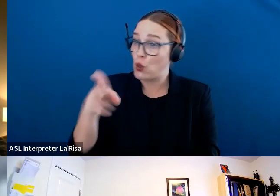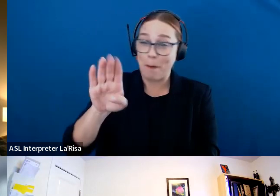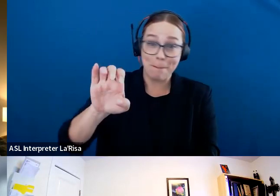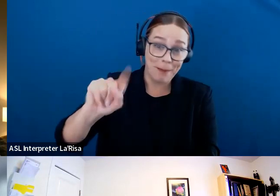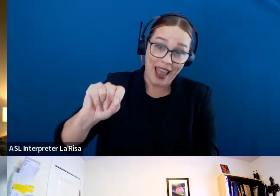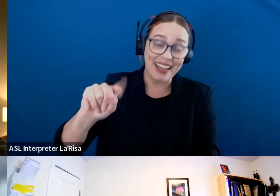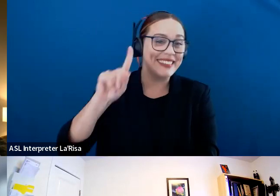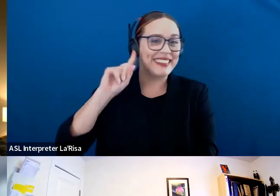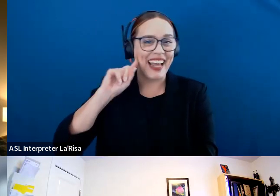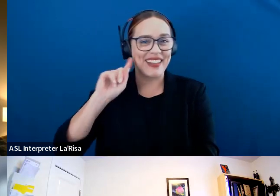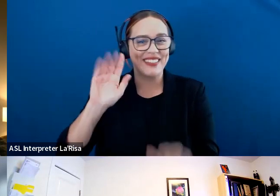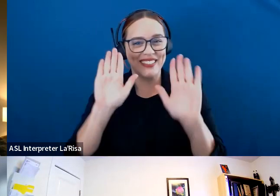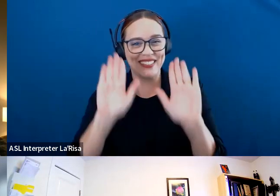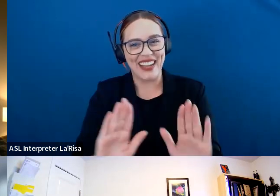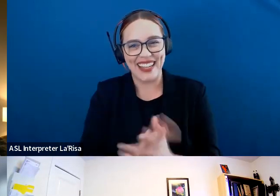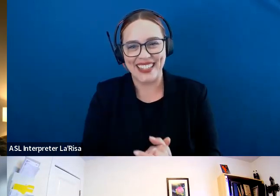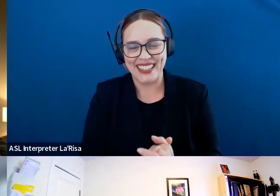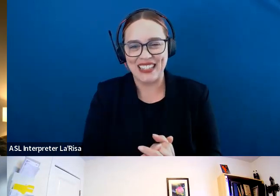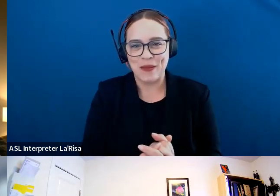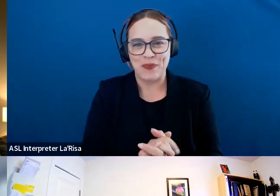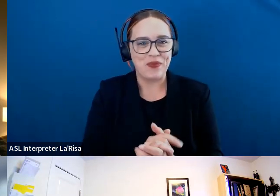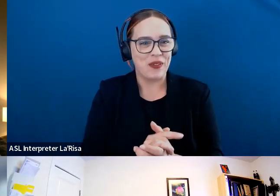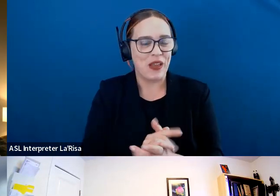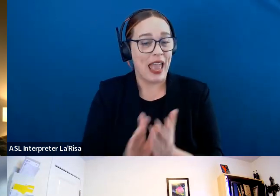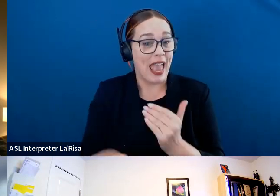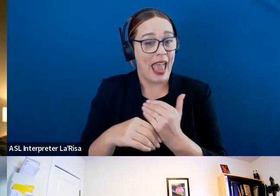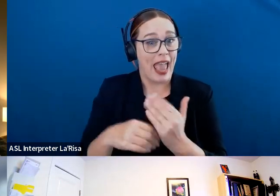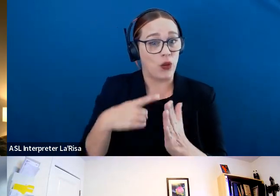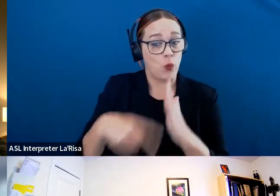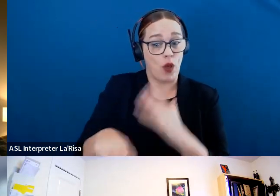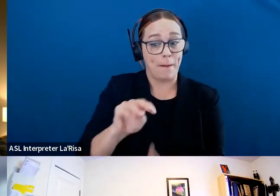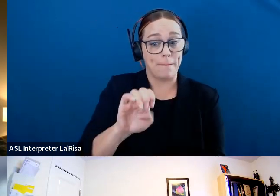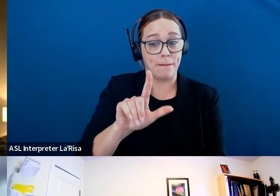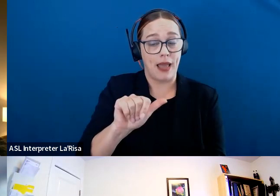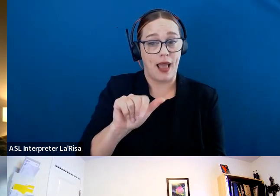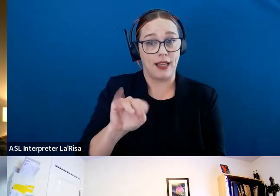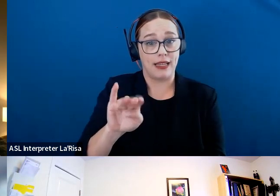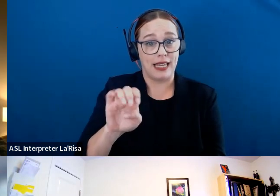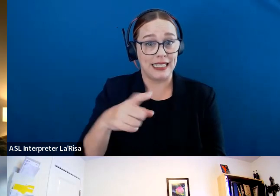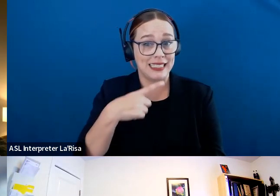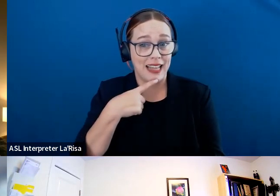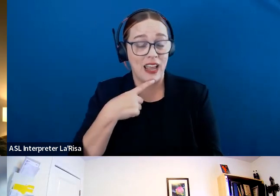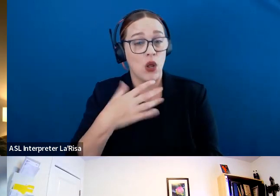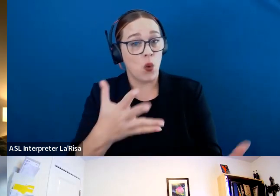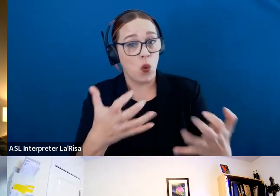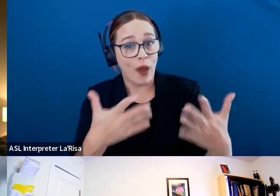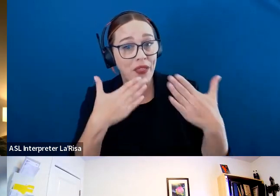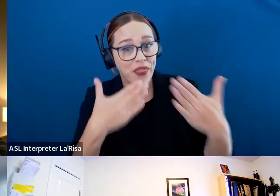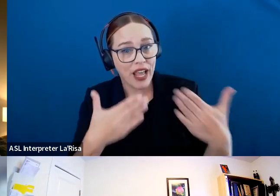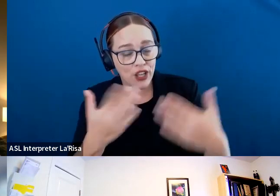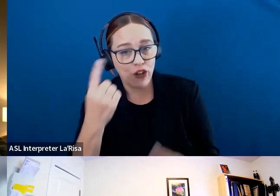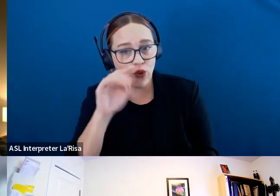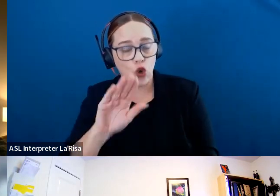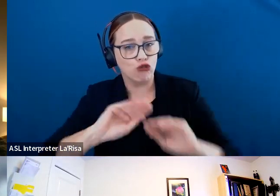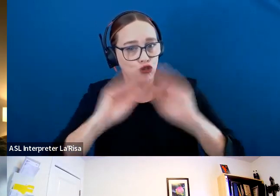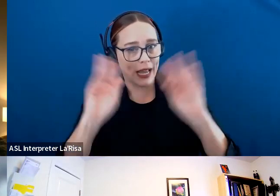Well, Patricia, just kind of piggybacking on what Melanie said, we'd like to thank you for being transparent, because that's what we're all about here at